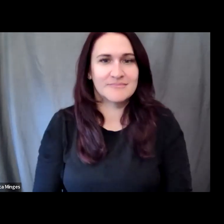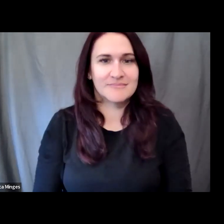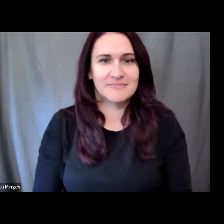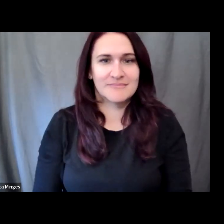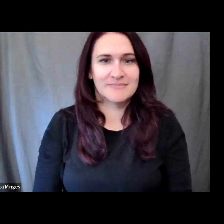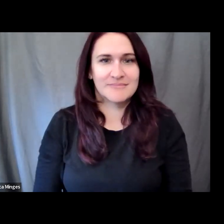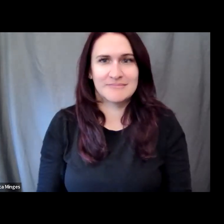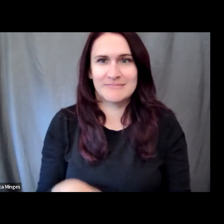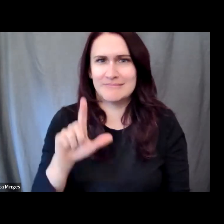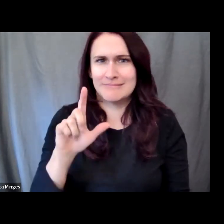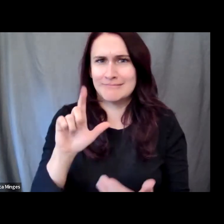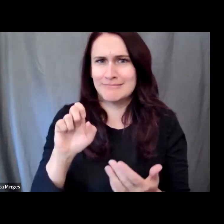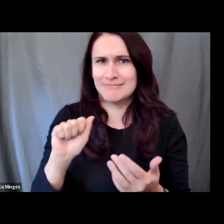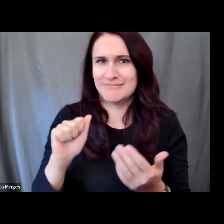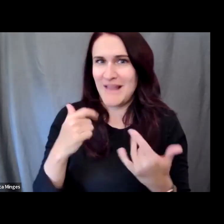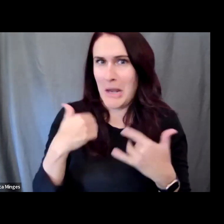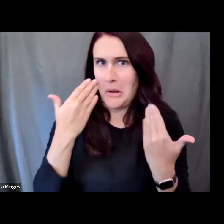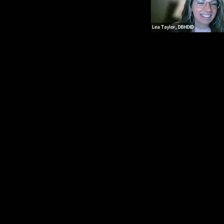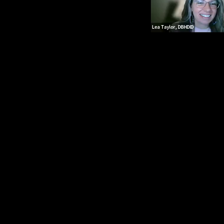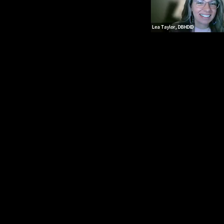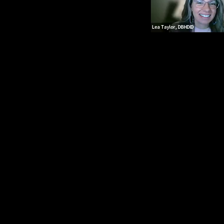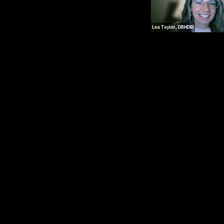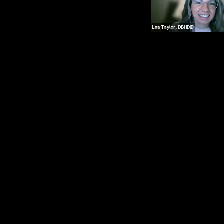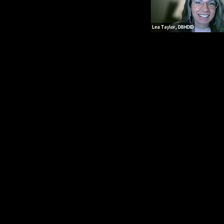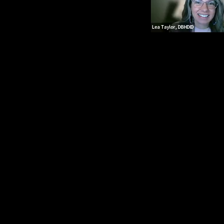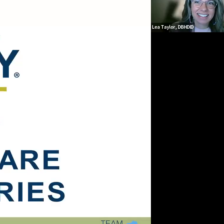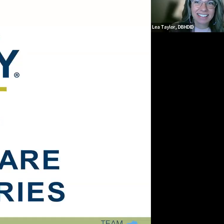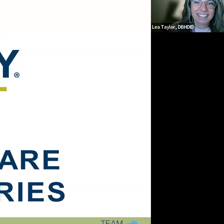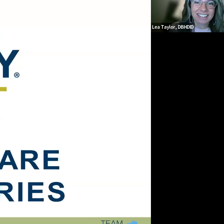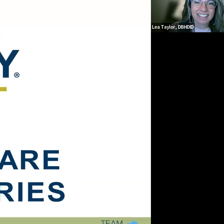Not sure what happened there with the recording, but let's try this again.